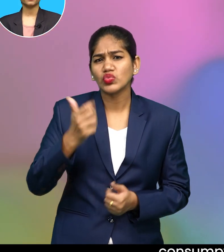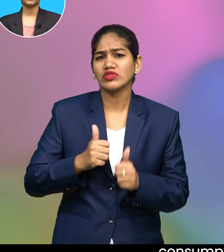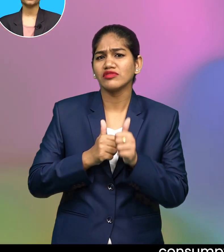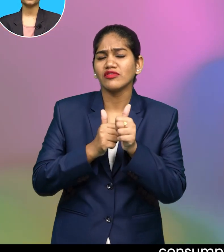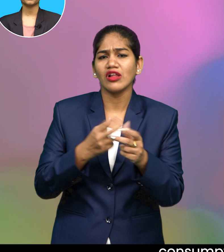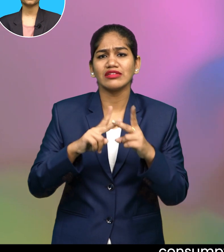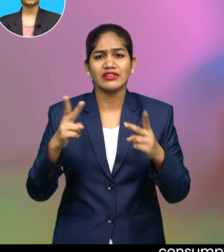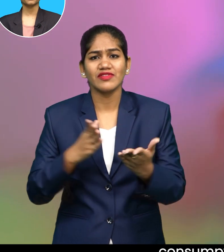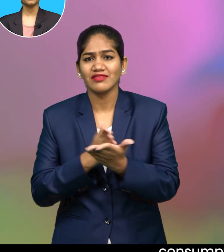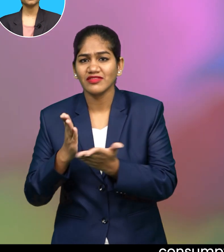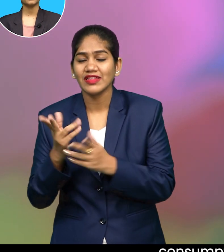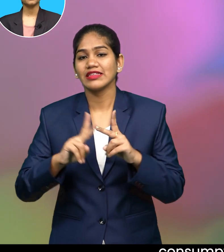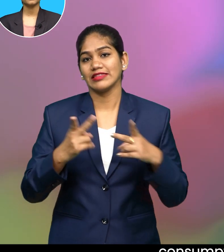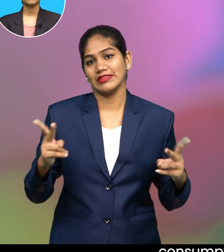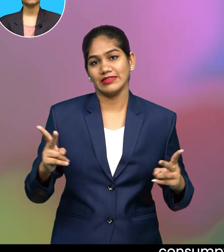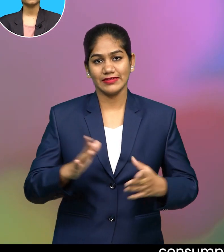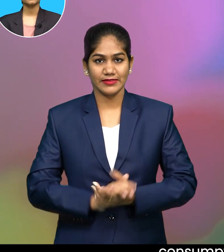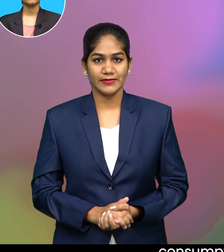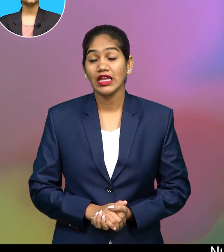etc.